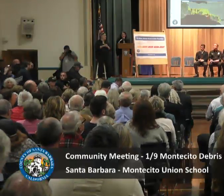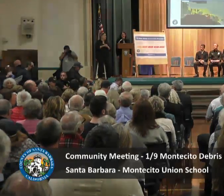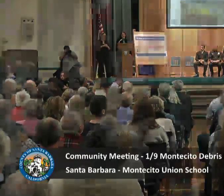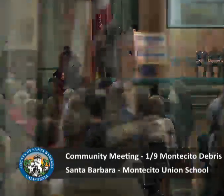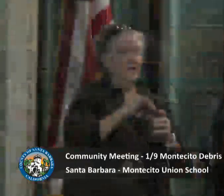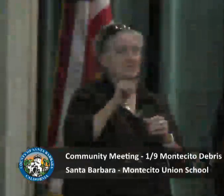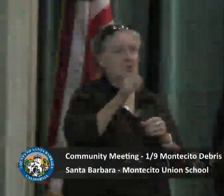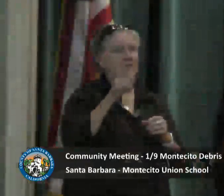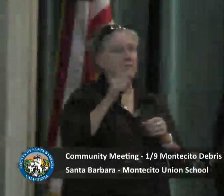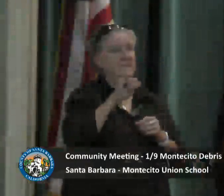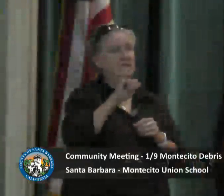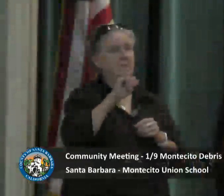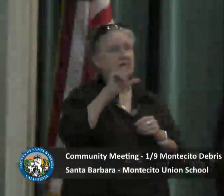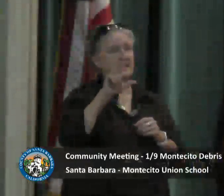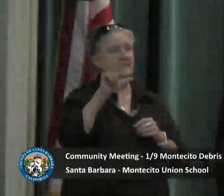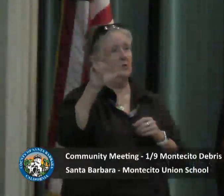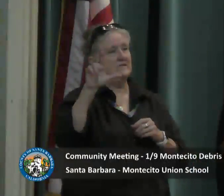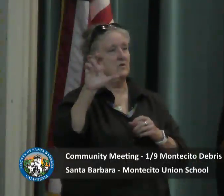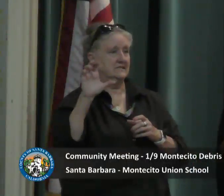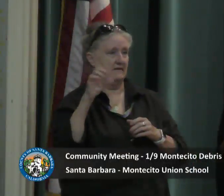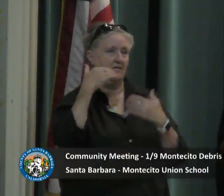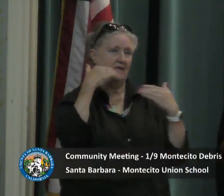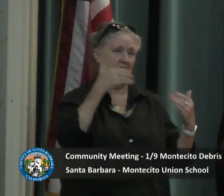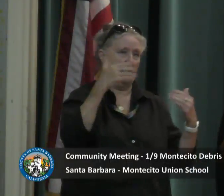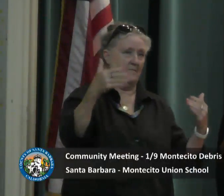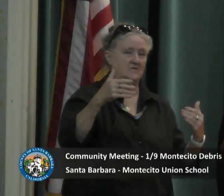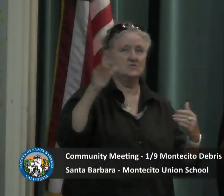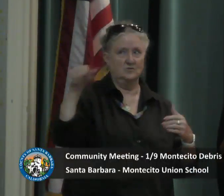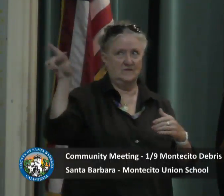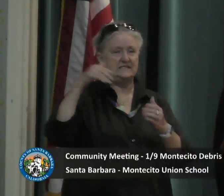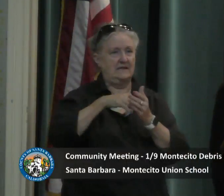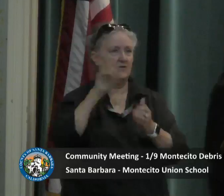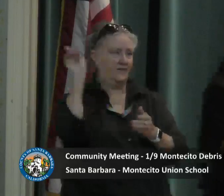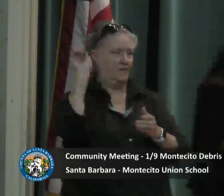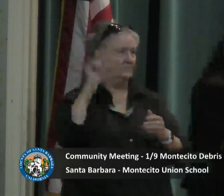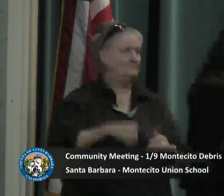Joe is from Independent Living Resource Center, so thank you very much to the center.